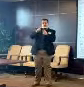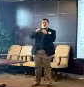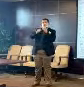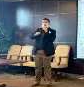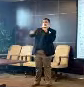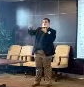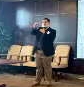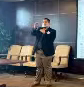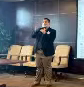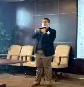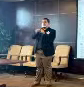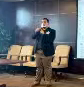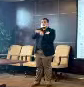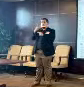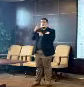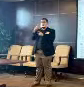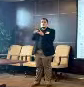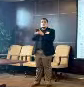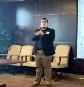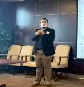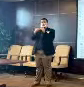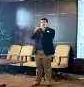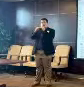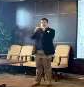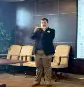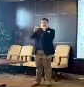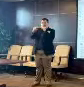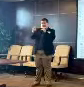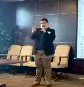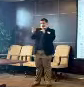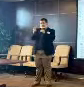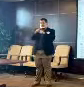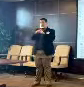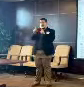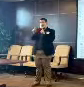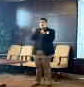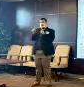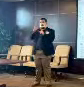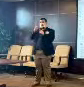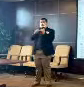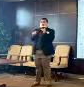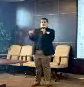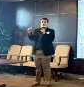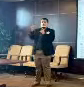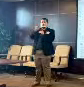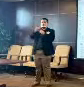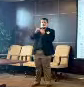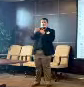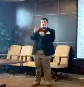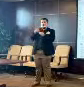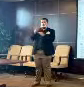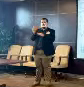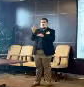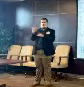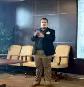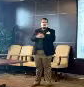that. Although I do see it is starting to flatten a little bit, I think we will exceed our number that we had